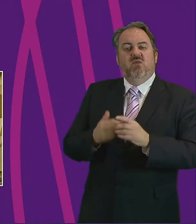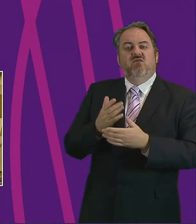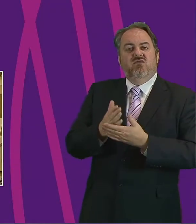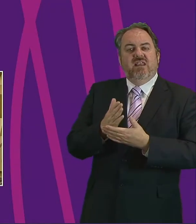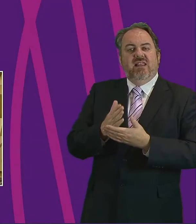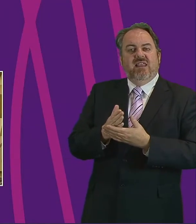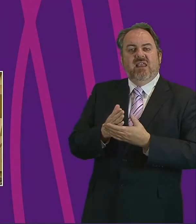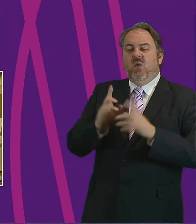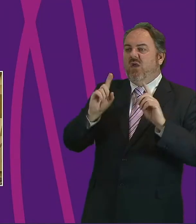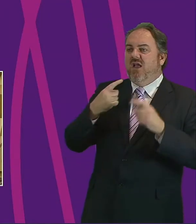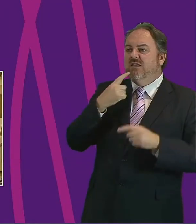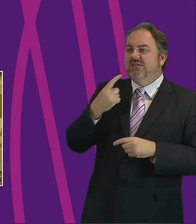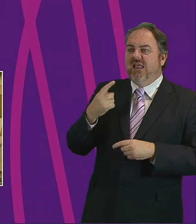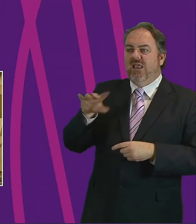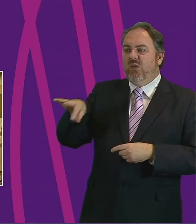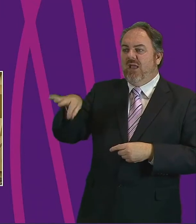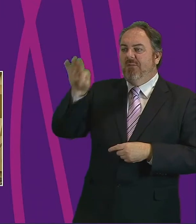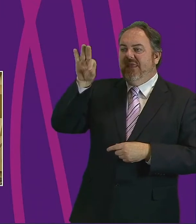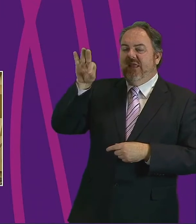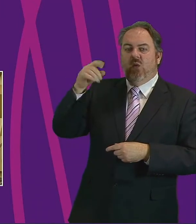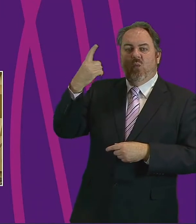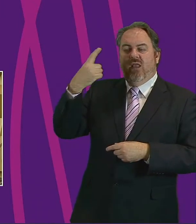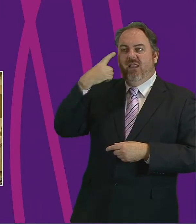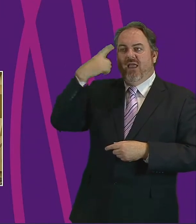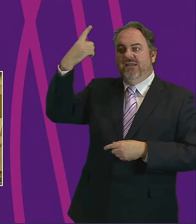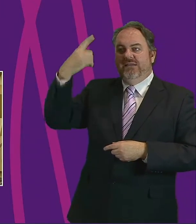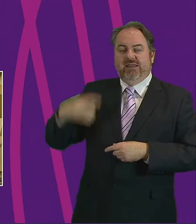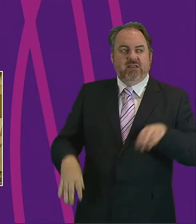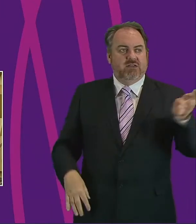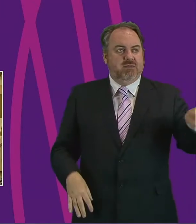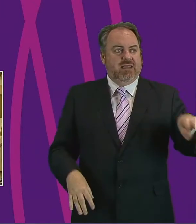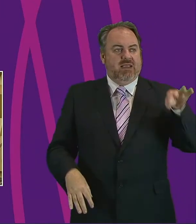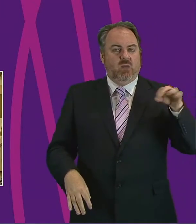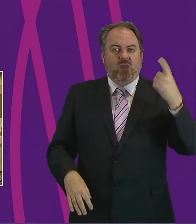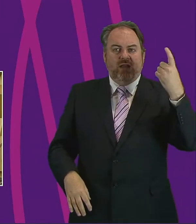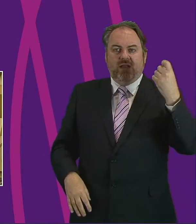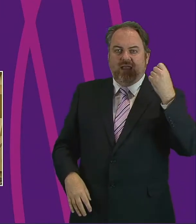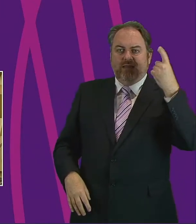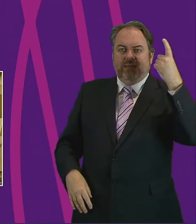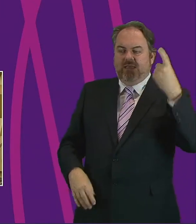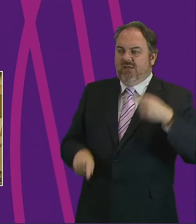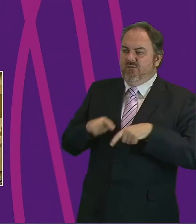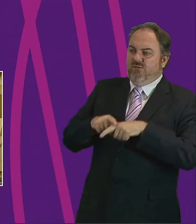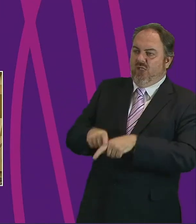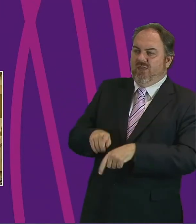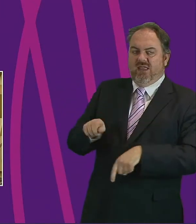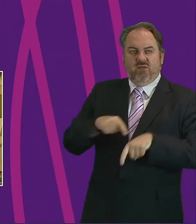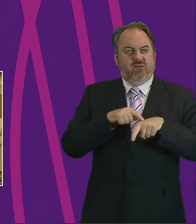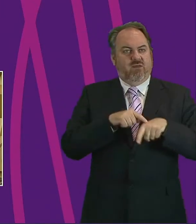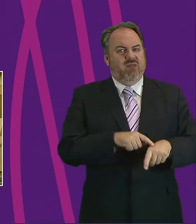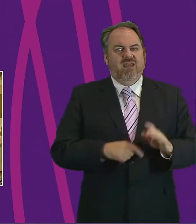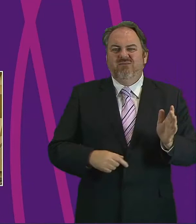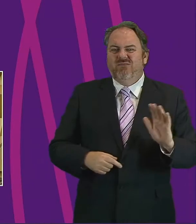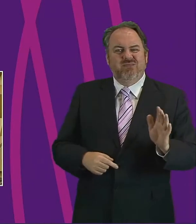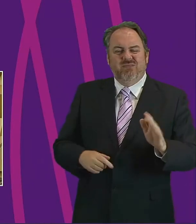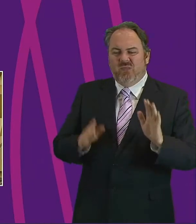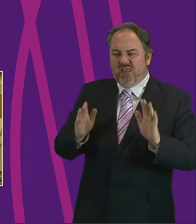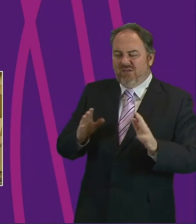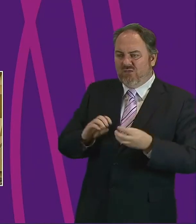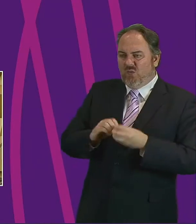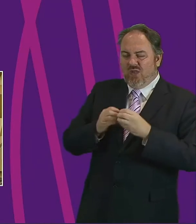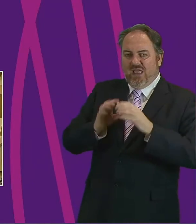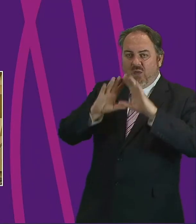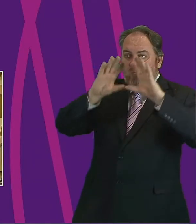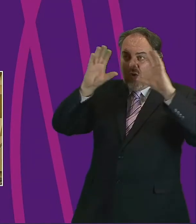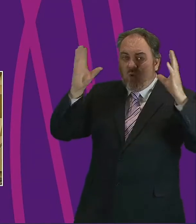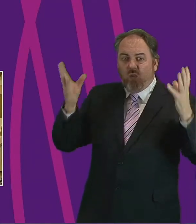in isolation, because they are not. And so we have to be very careful about this. I come back to the point that the advice I